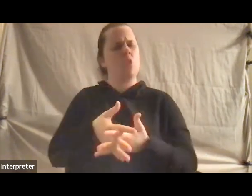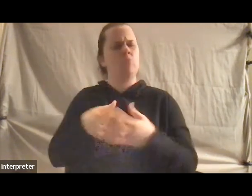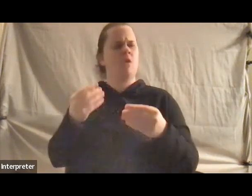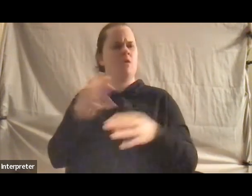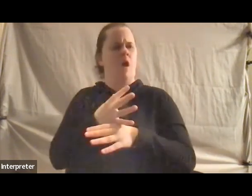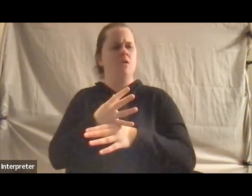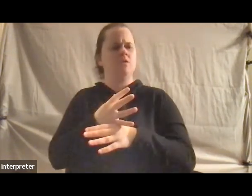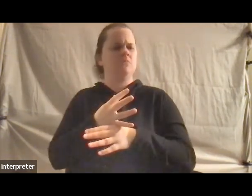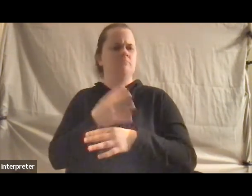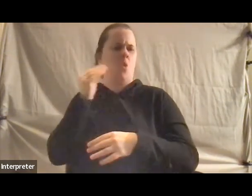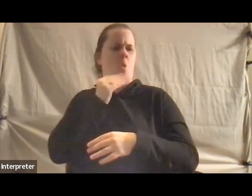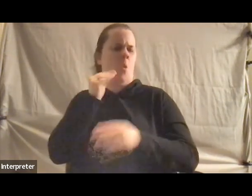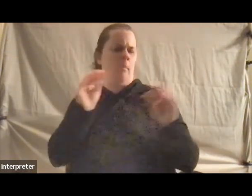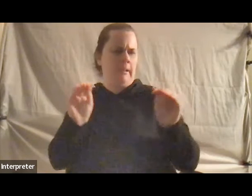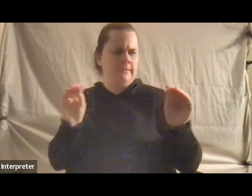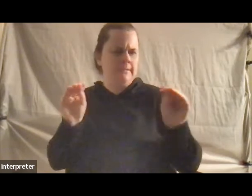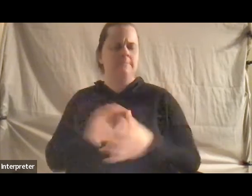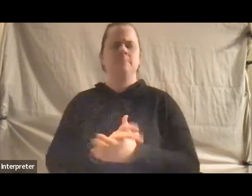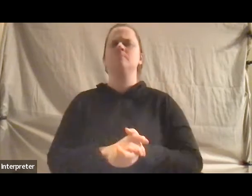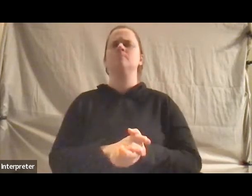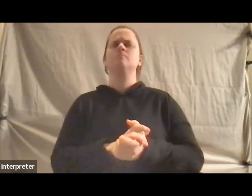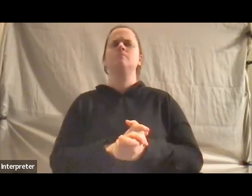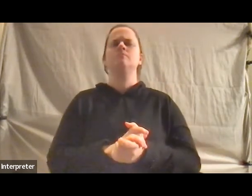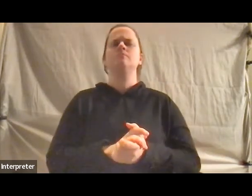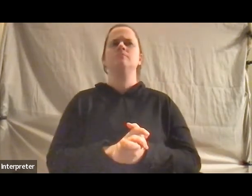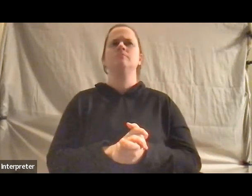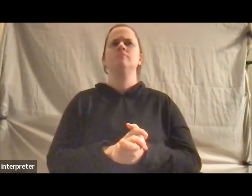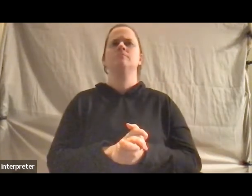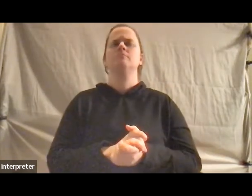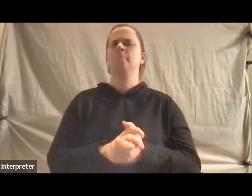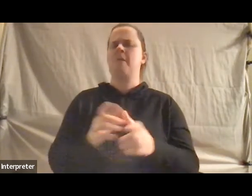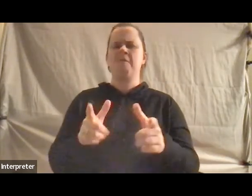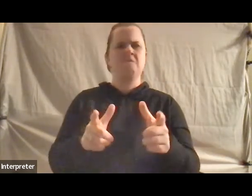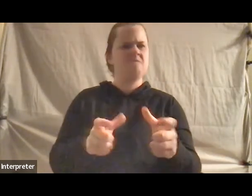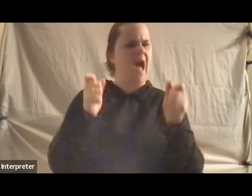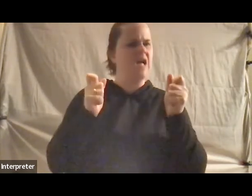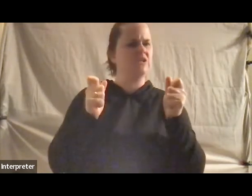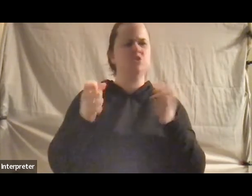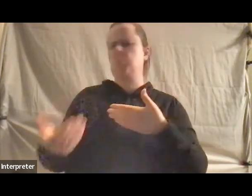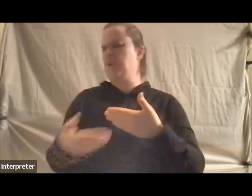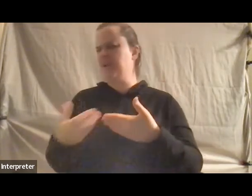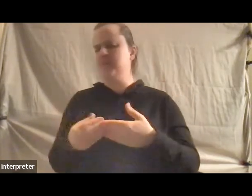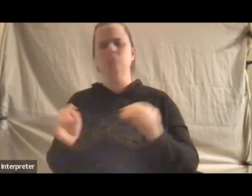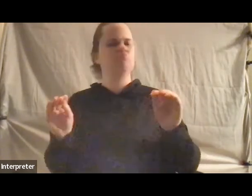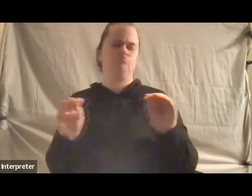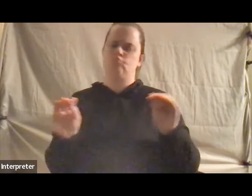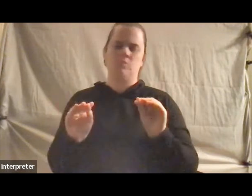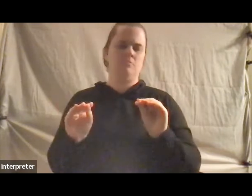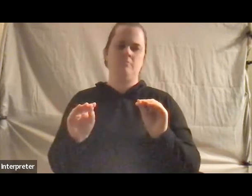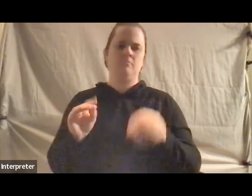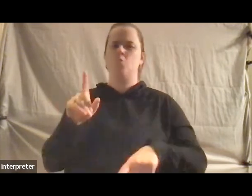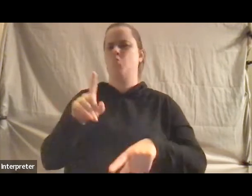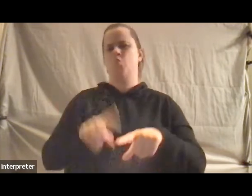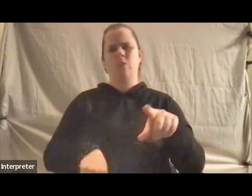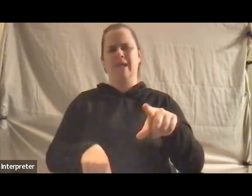to homelessness. While it will not be fast or easy, we cannot tackle this